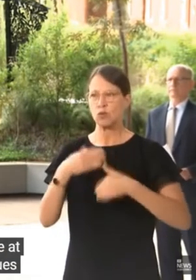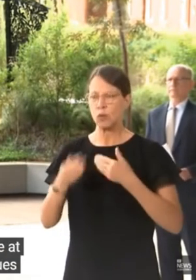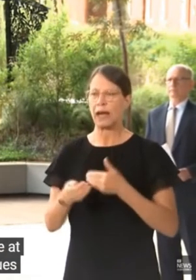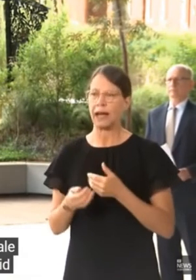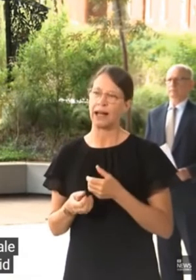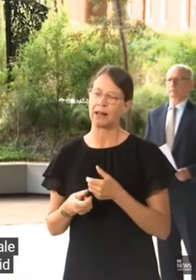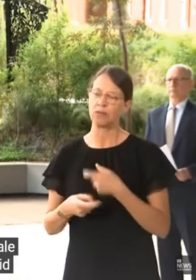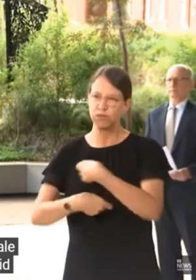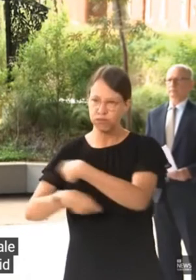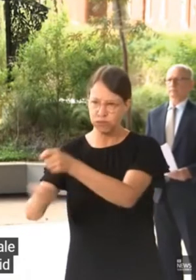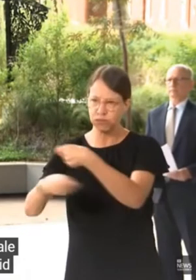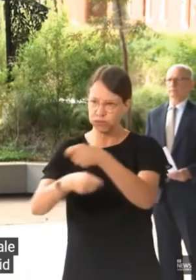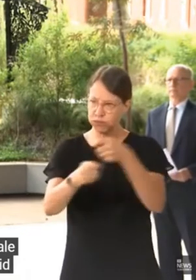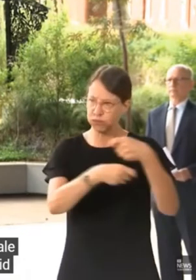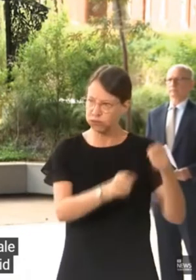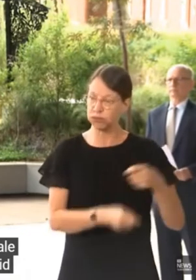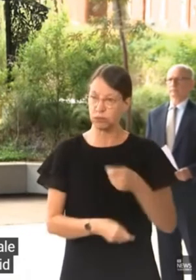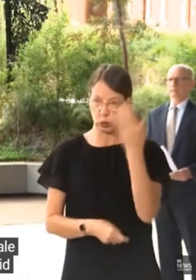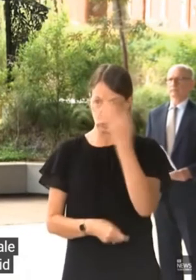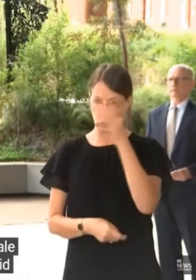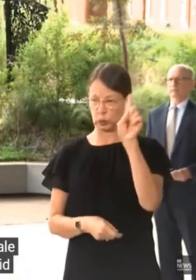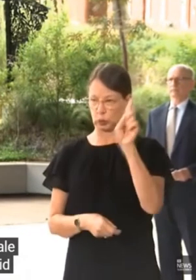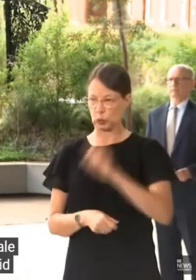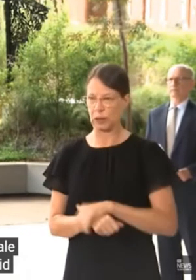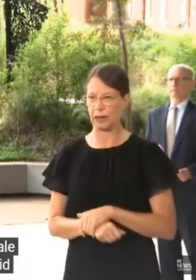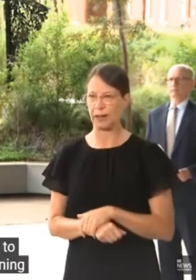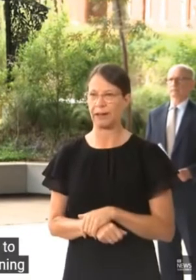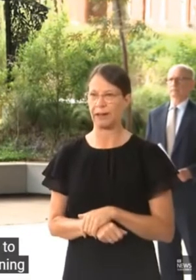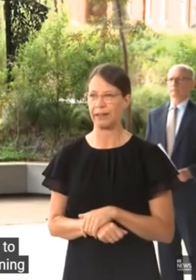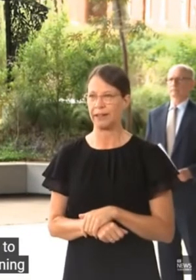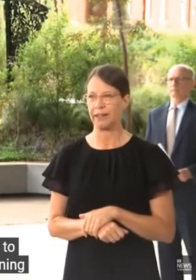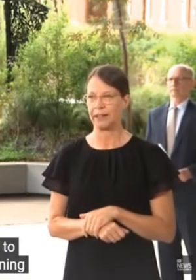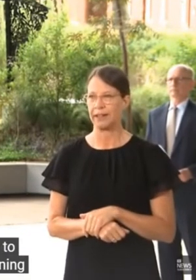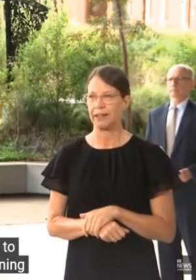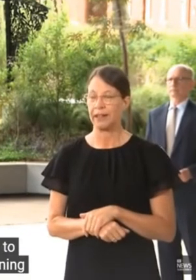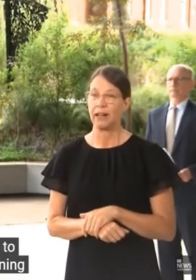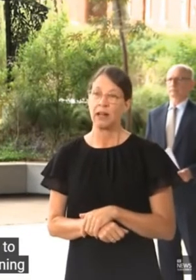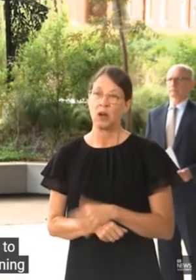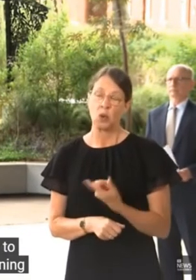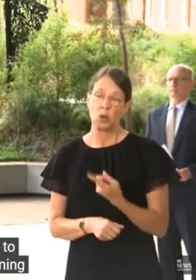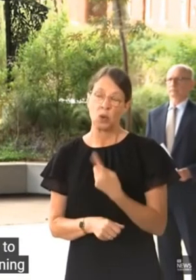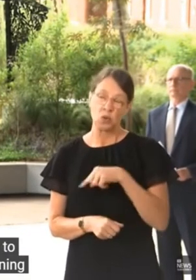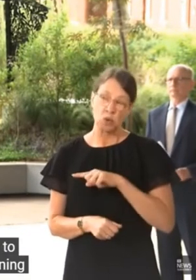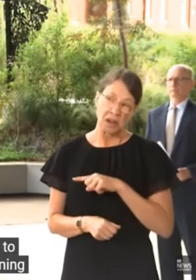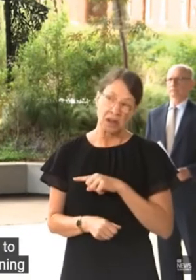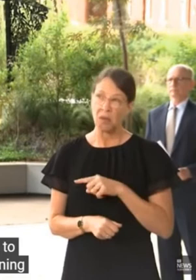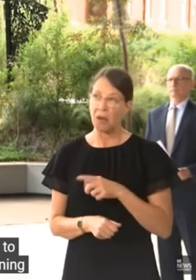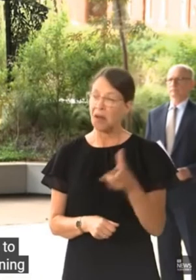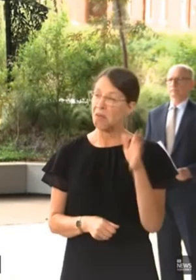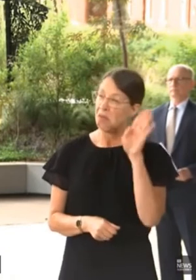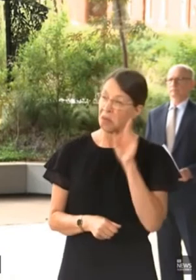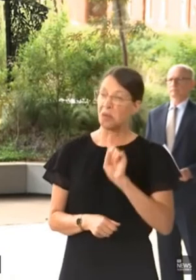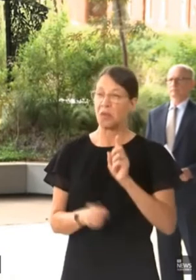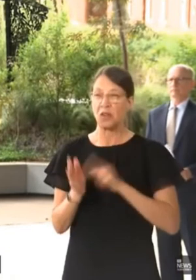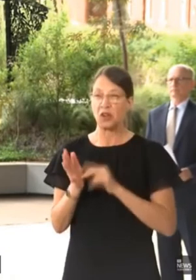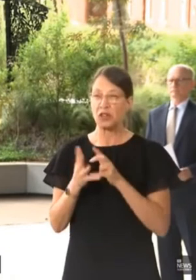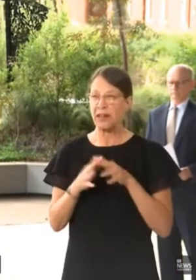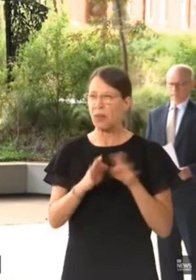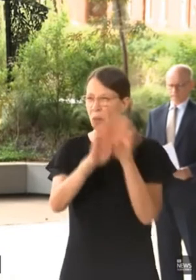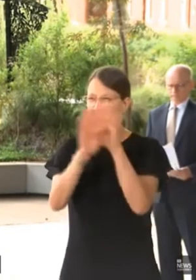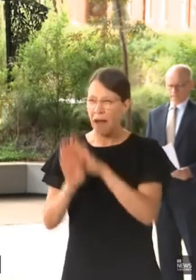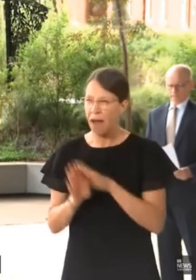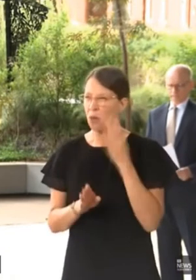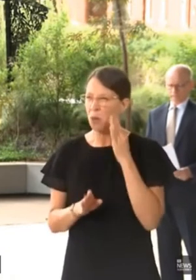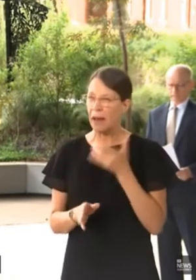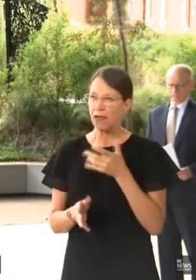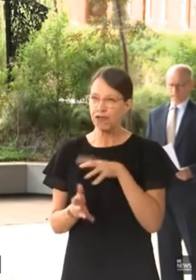way to schools as we speak this morning. The data is still coming in from across the state about the deliveries of those rapid antigen tests, but I have